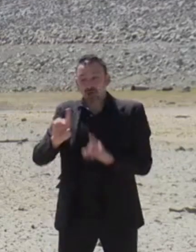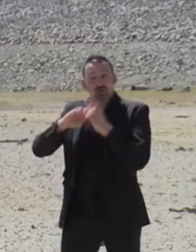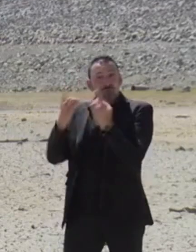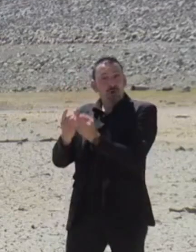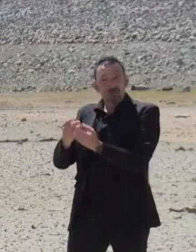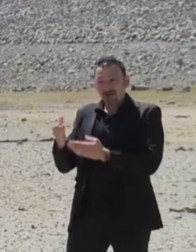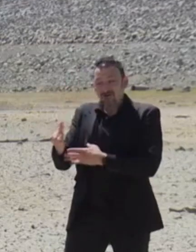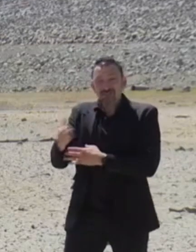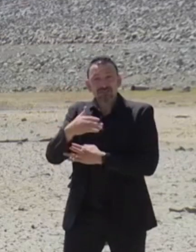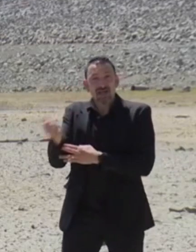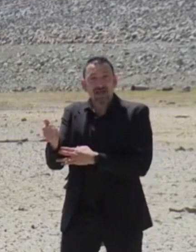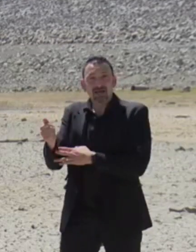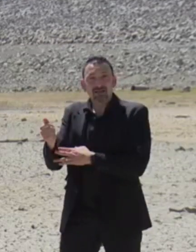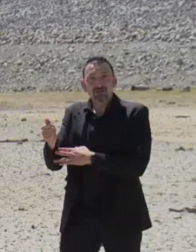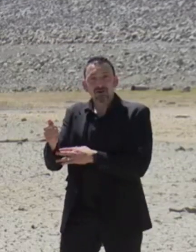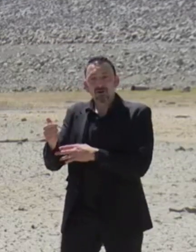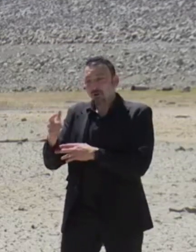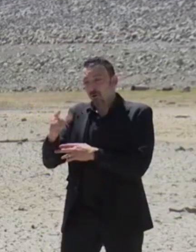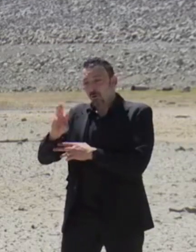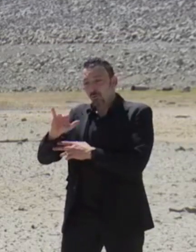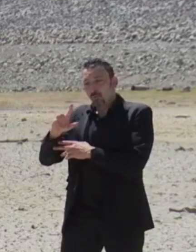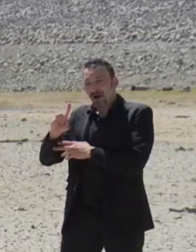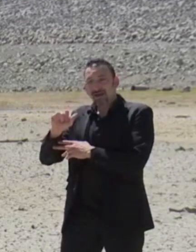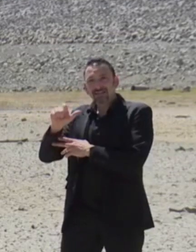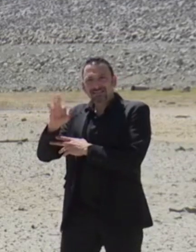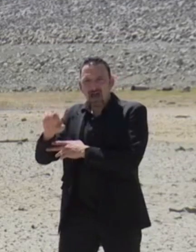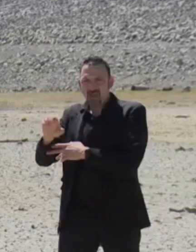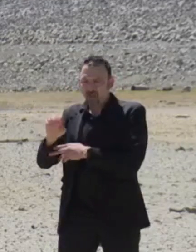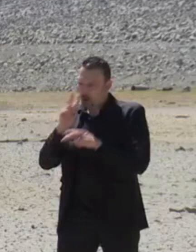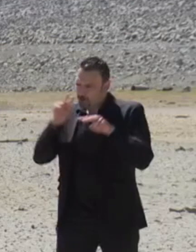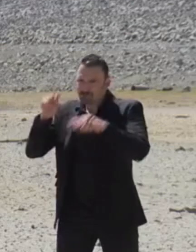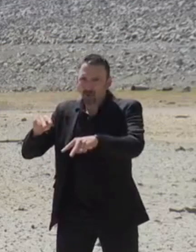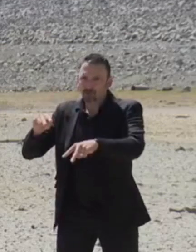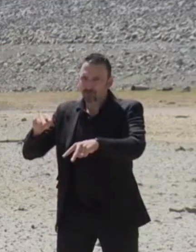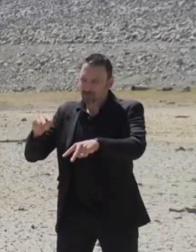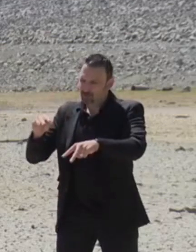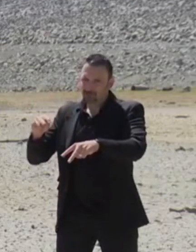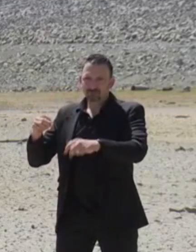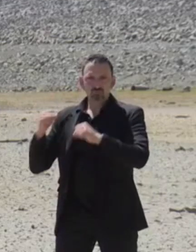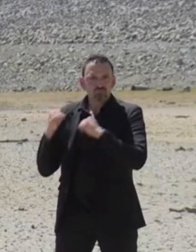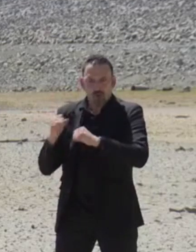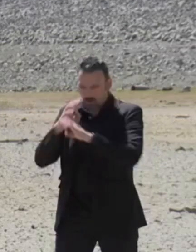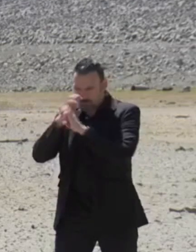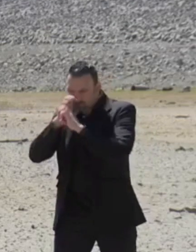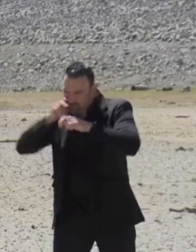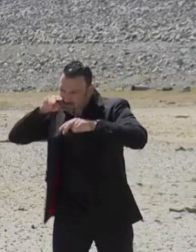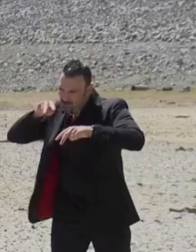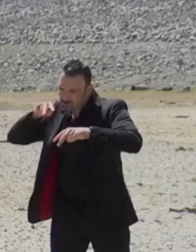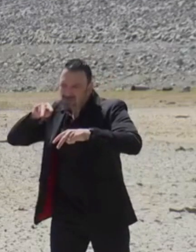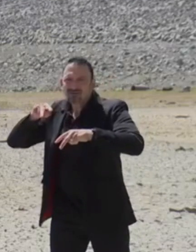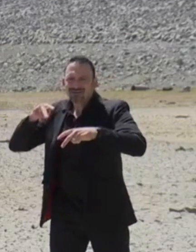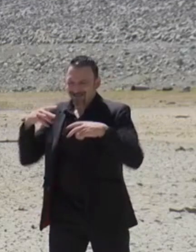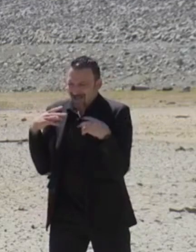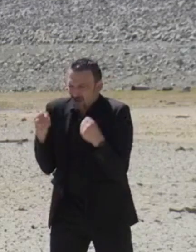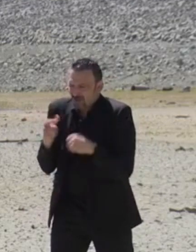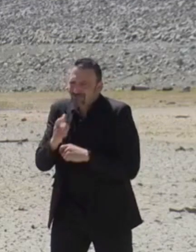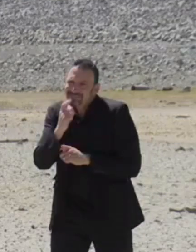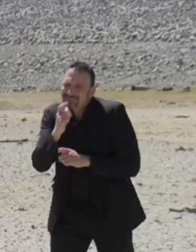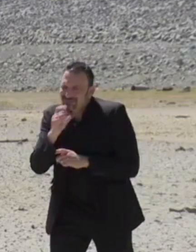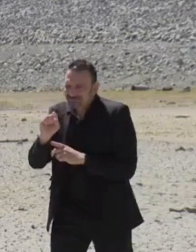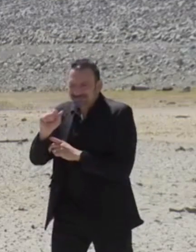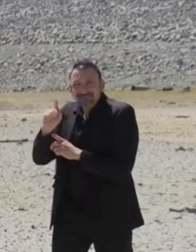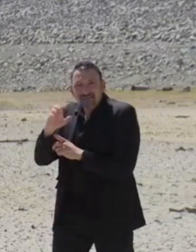be very active during this drought period, monitoring very closely the health of these various populations, salmon,